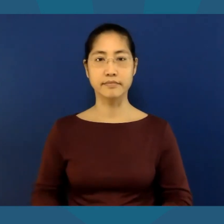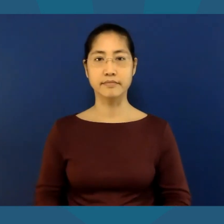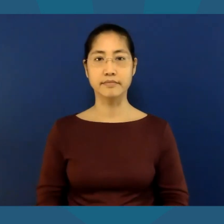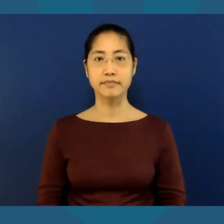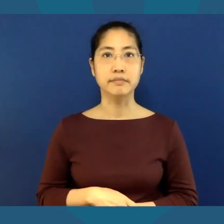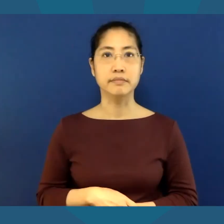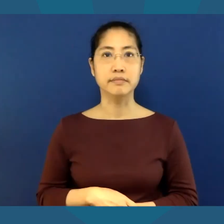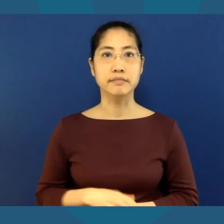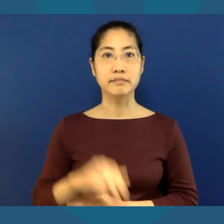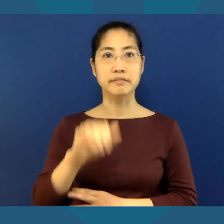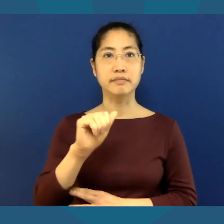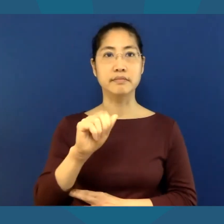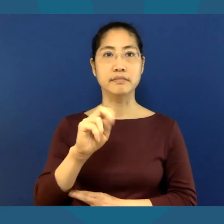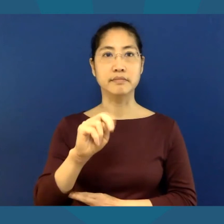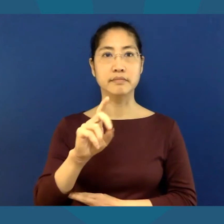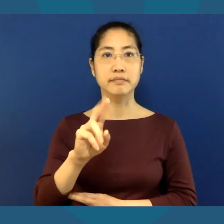house.com.